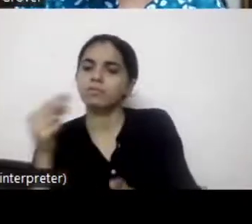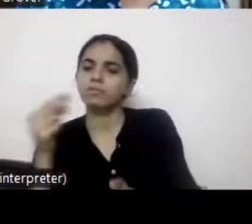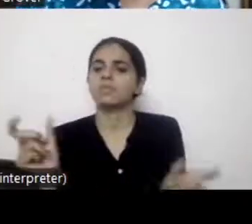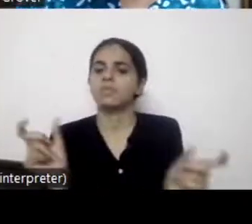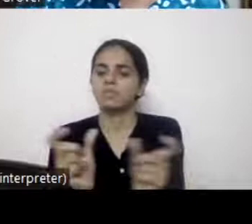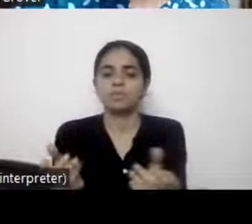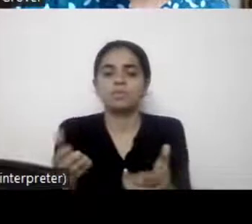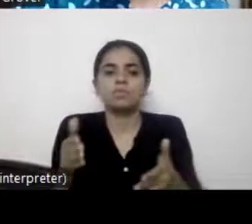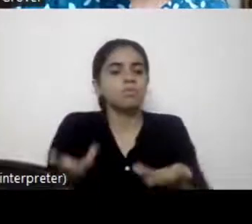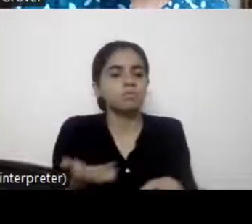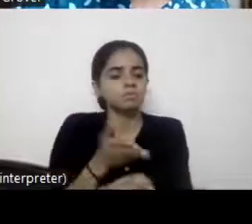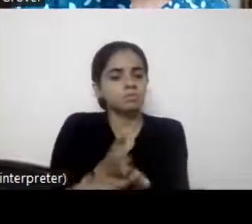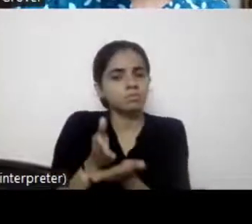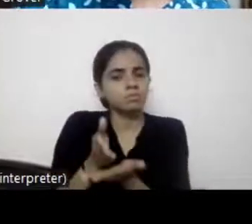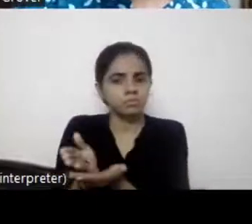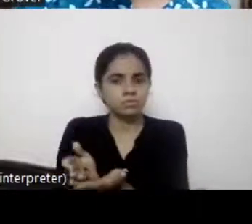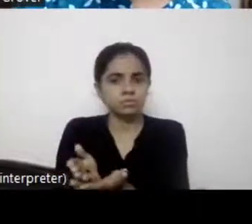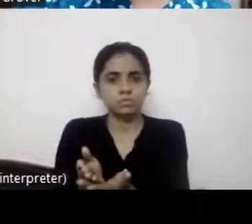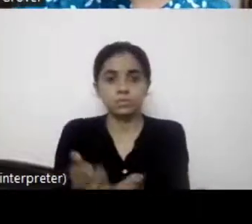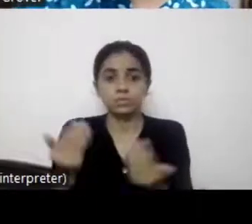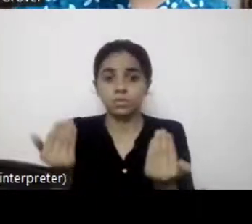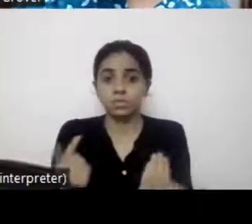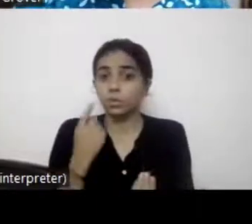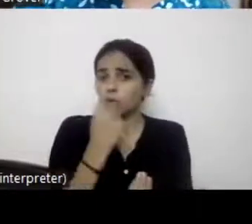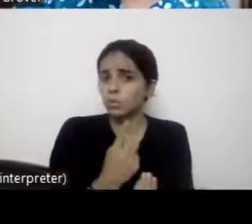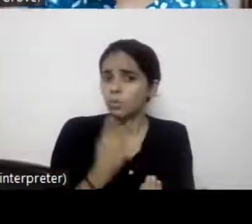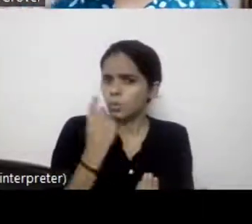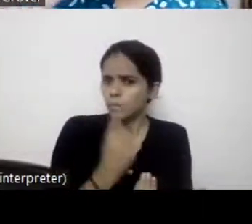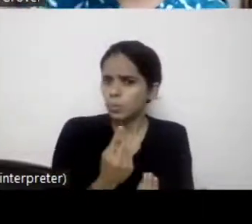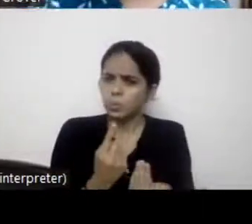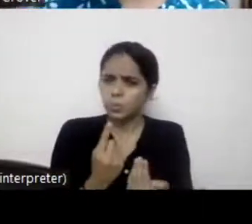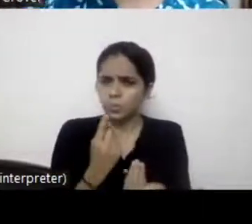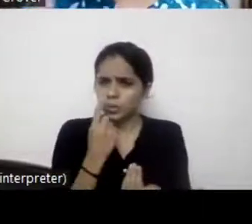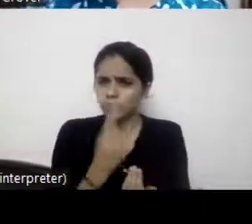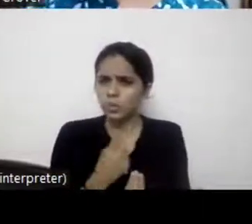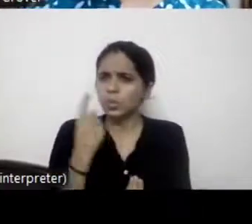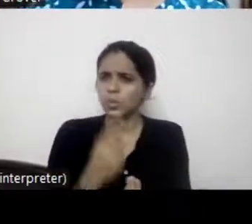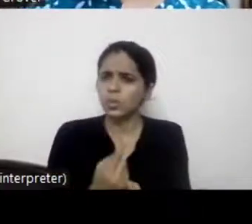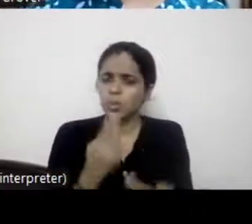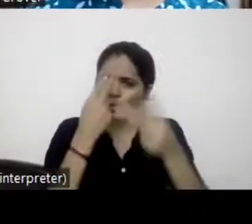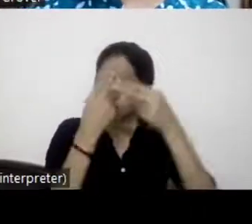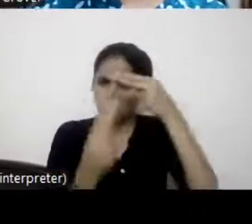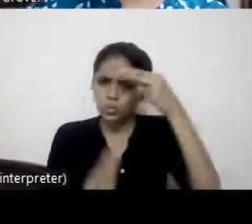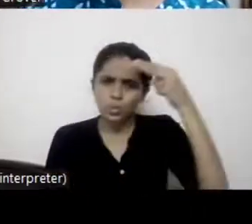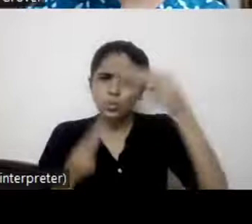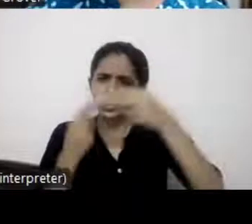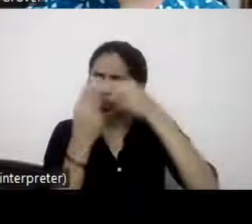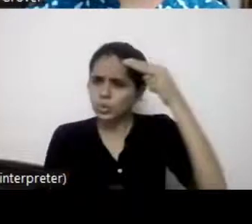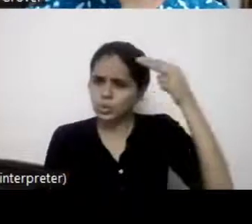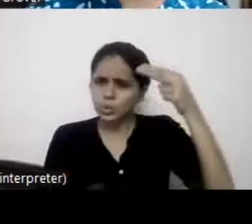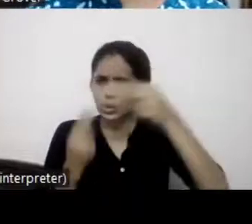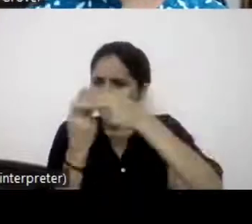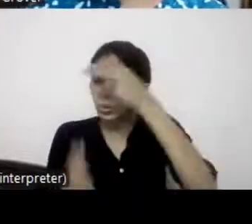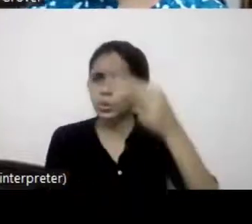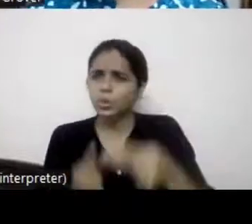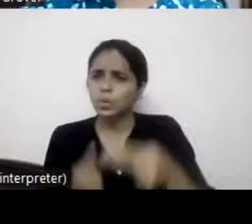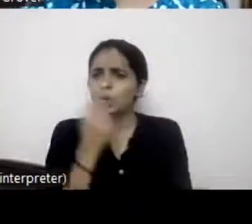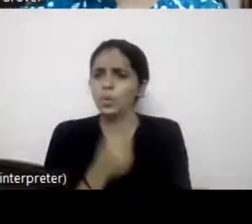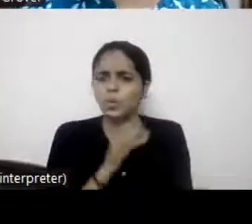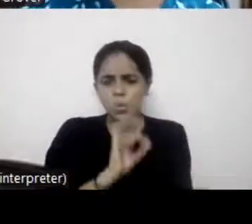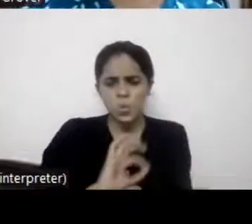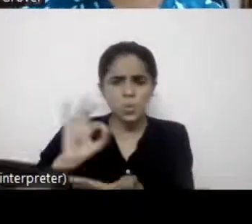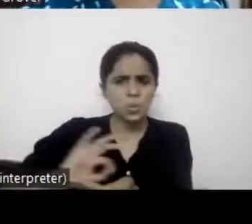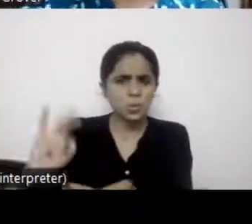of living. Now, it's important to understand who is writing these stories. When I talk about Black, when I talk